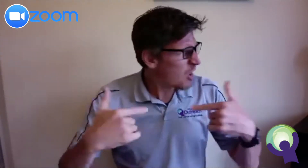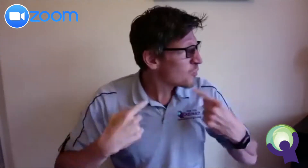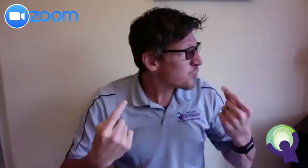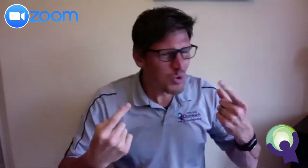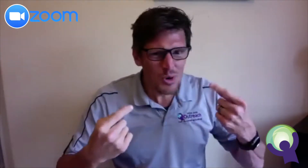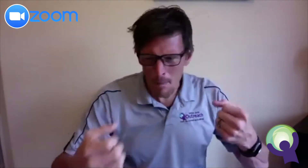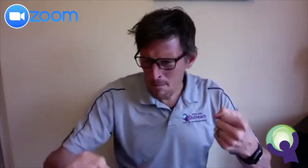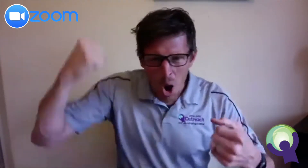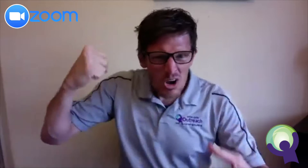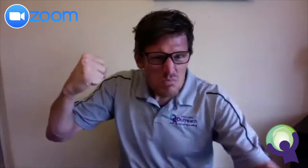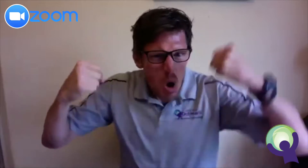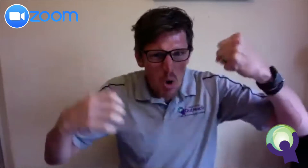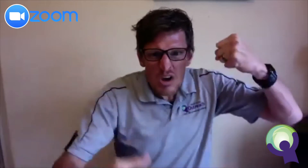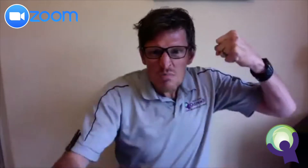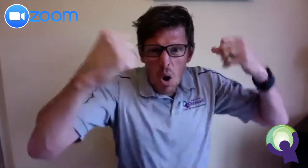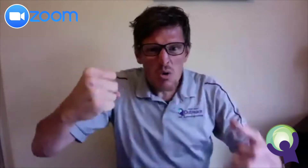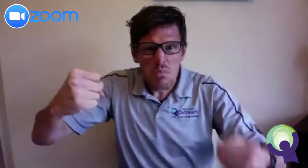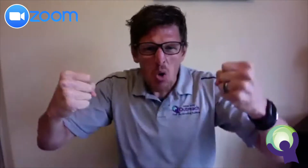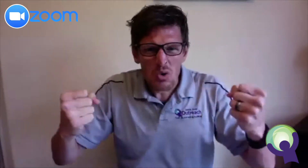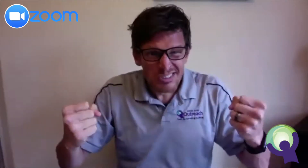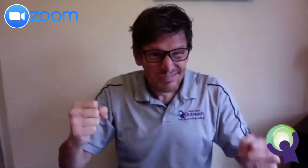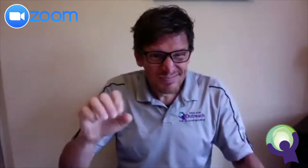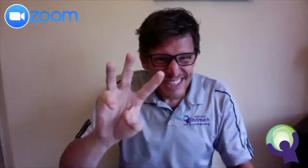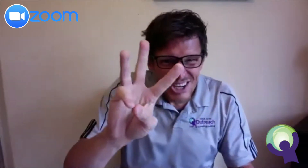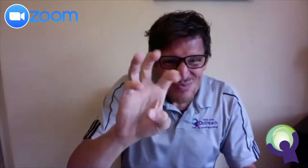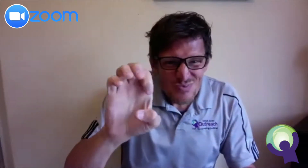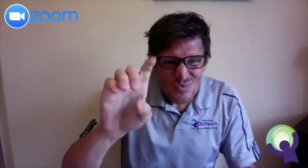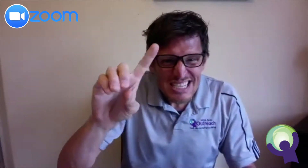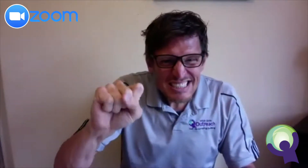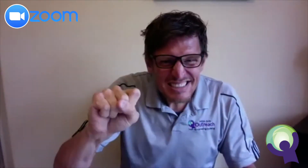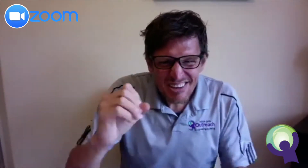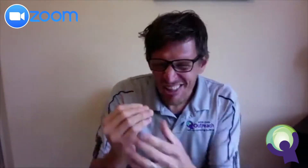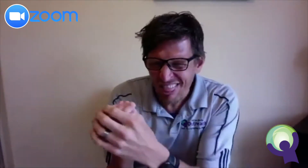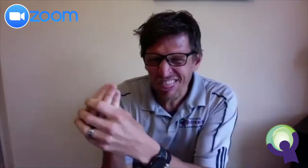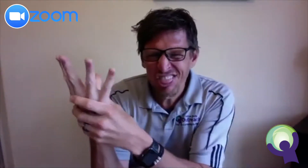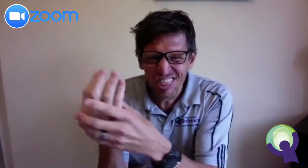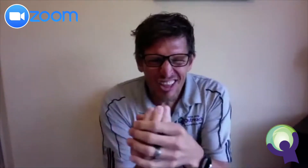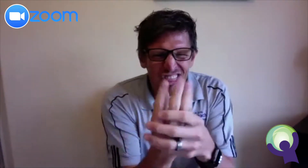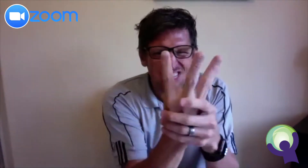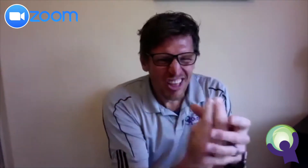It's time to pull weeds and get the garden ready for next spring.